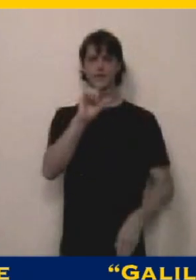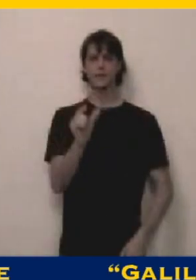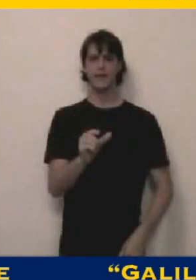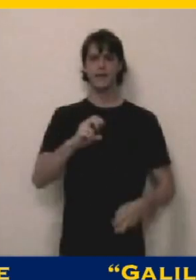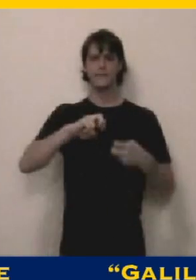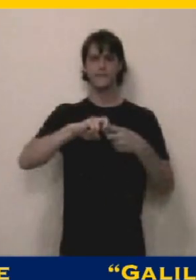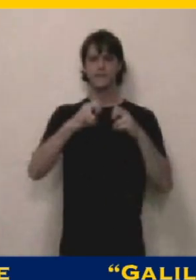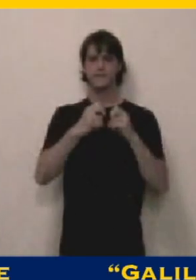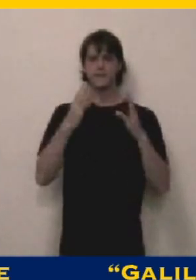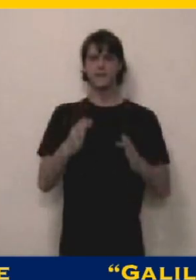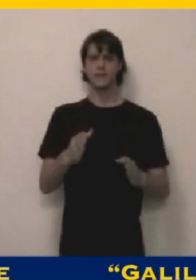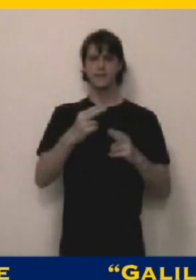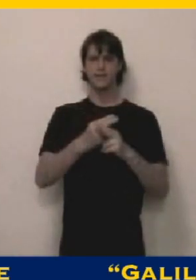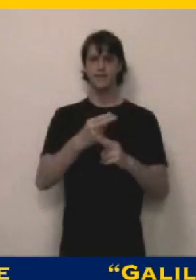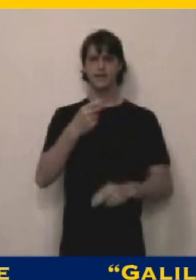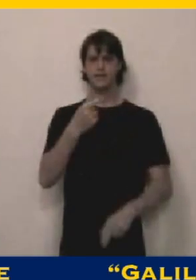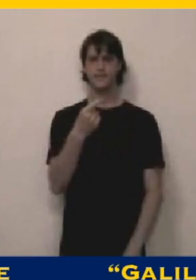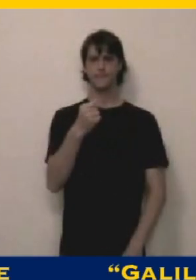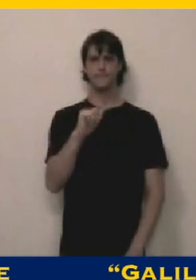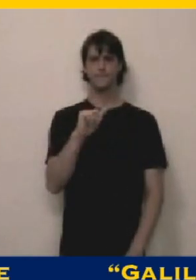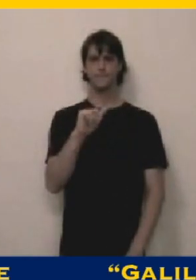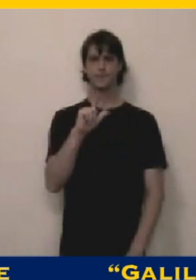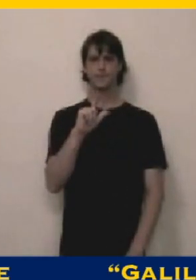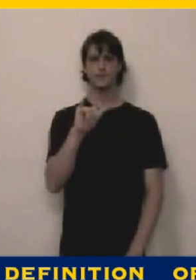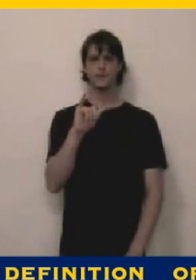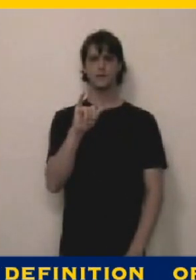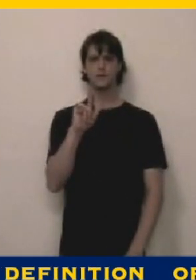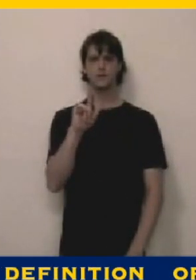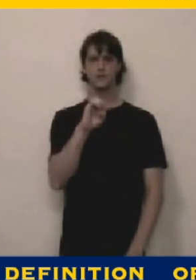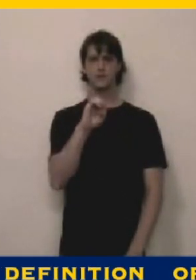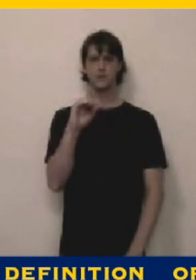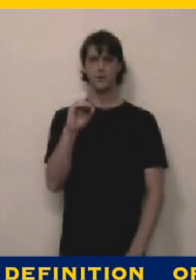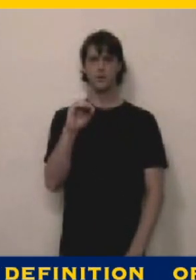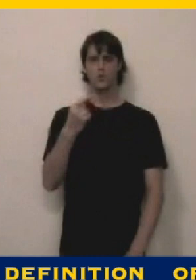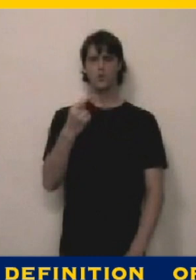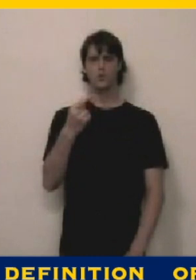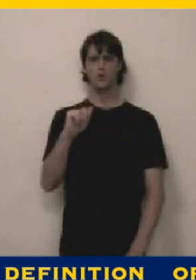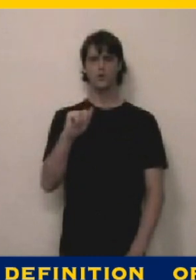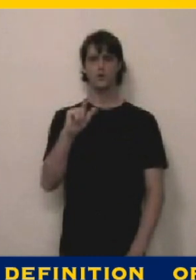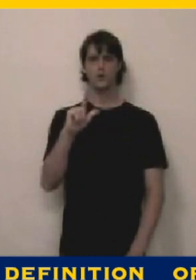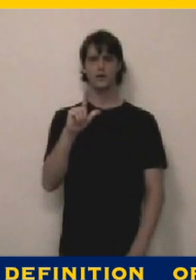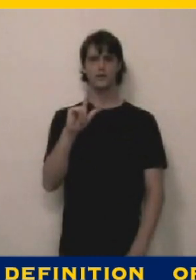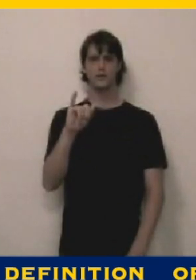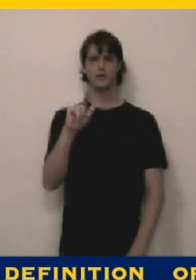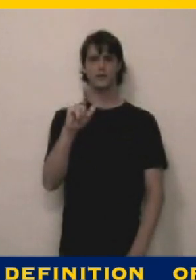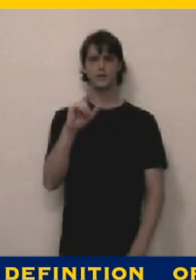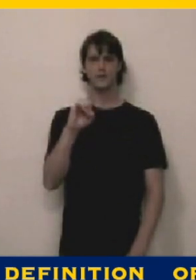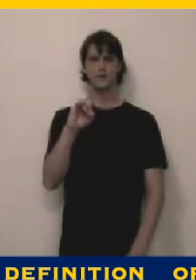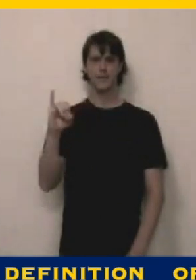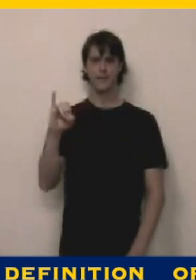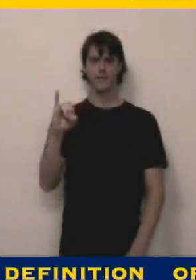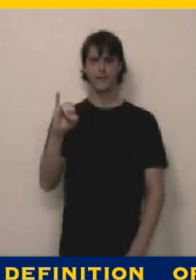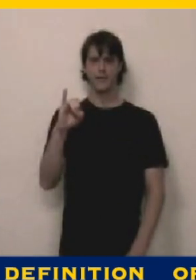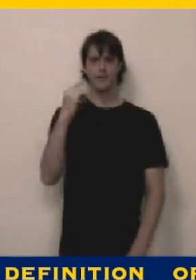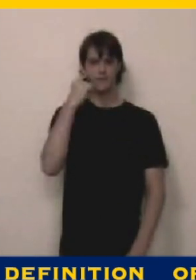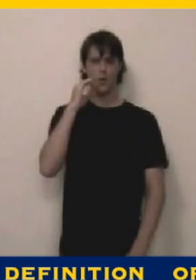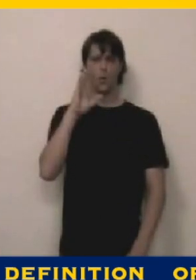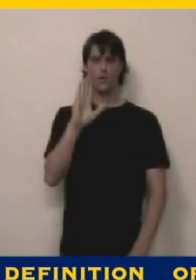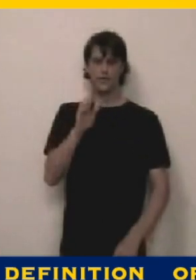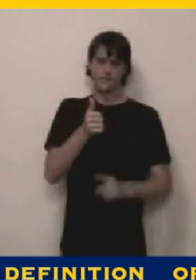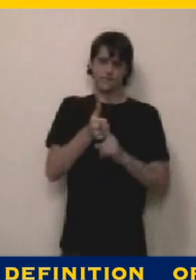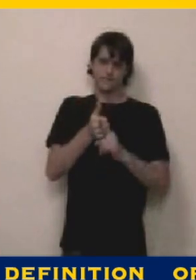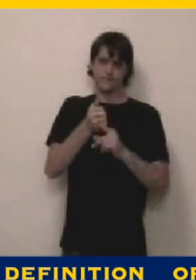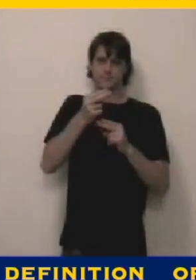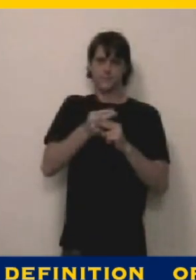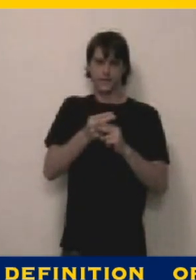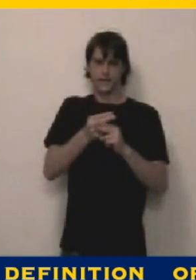his eponymous transformation, the Galilean Transformation. It is essentially the definition of a physical law, and has never been refuted